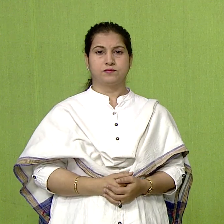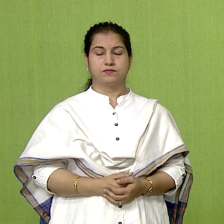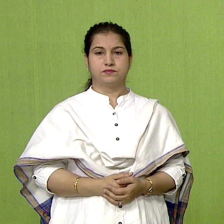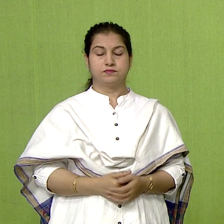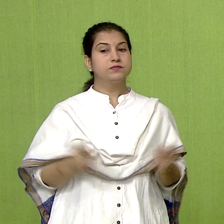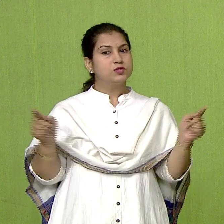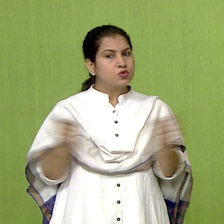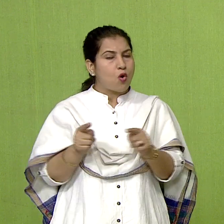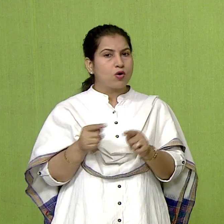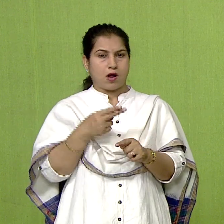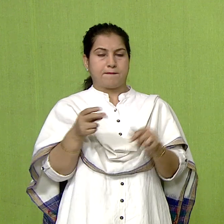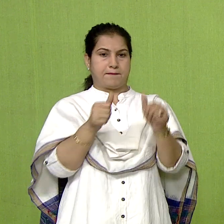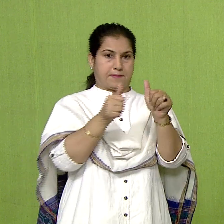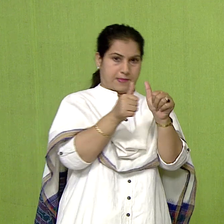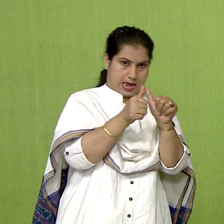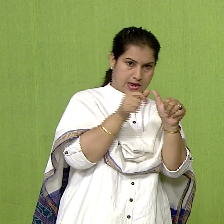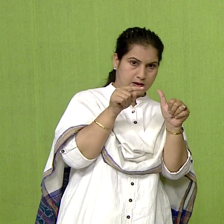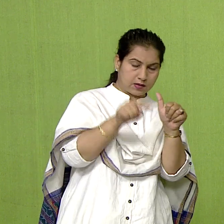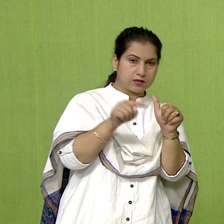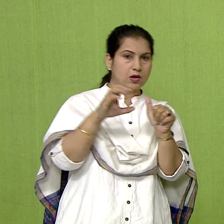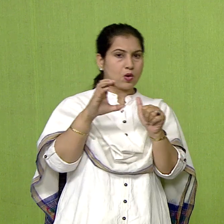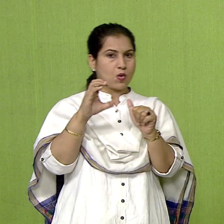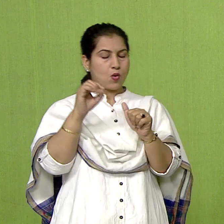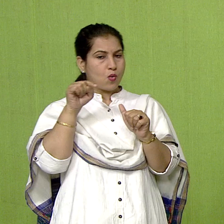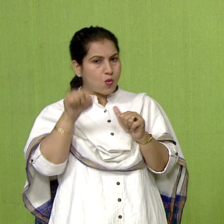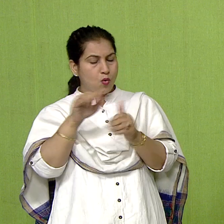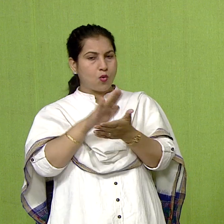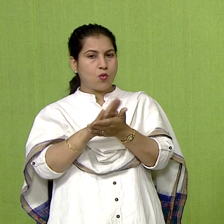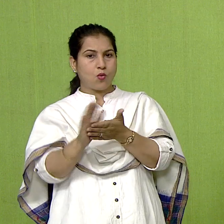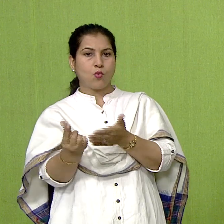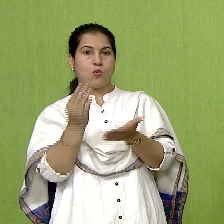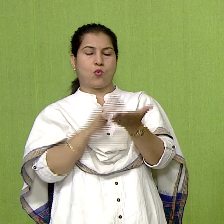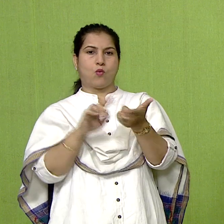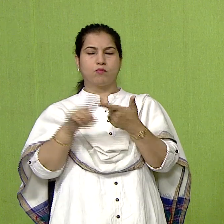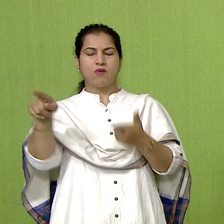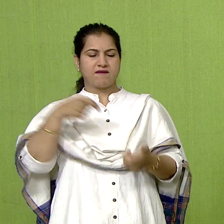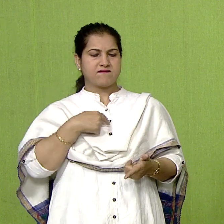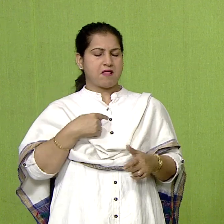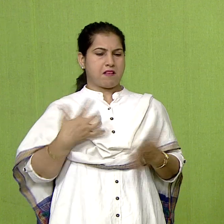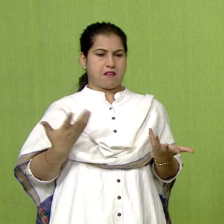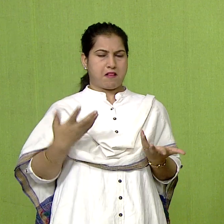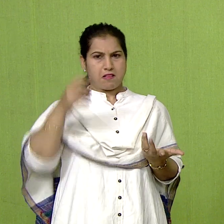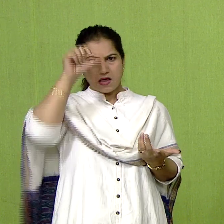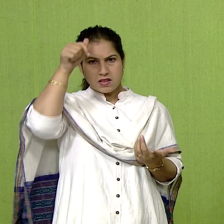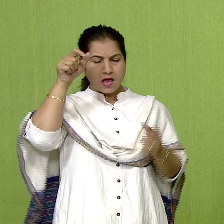A.O. Hume had felt that the feeling of nationalism was growing among Indians and they were